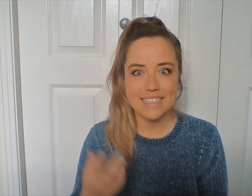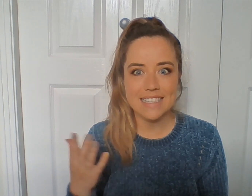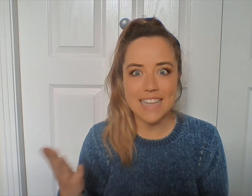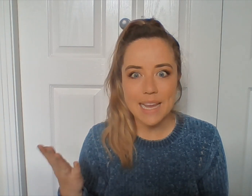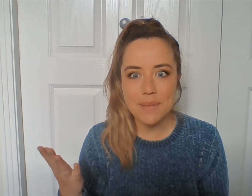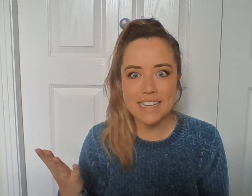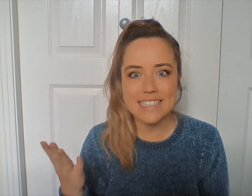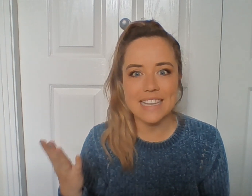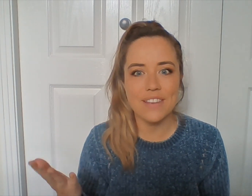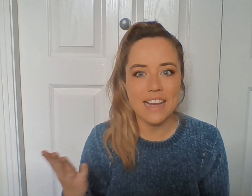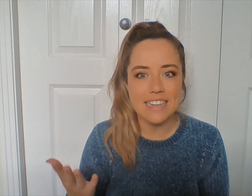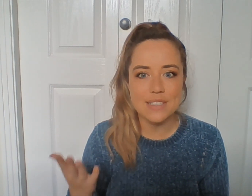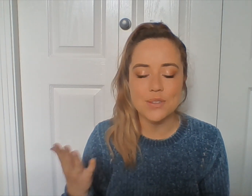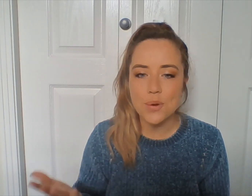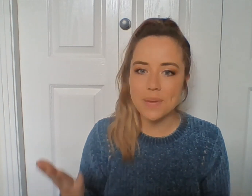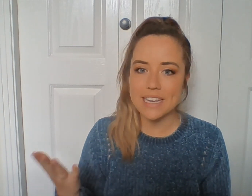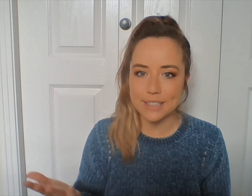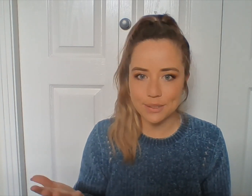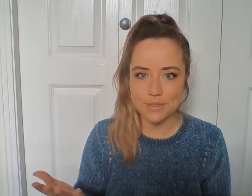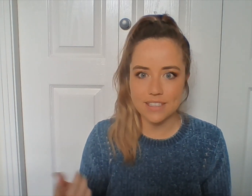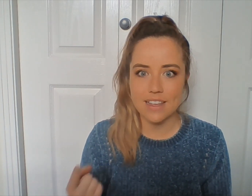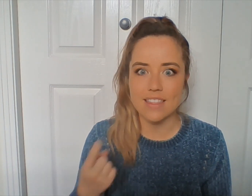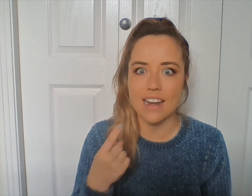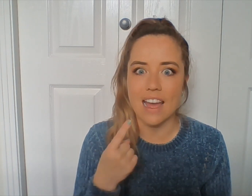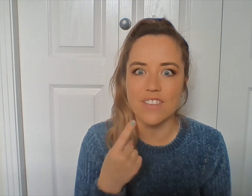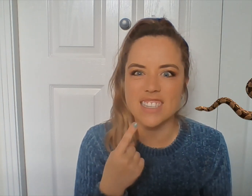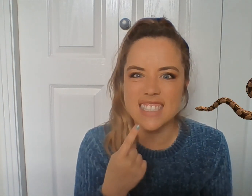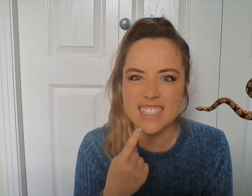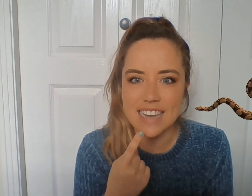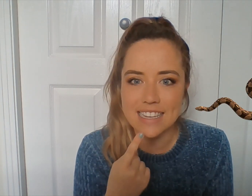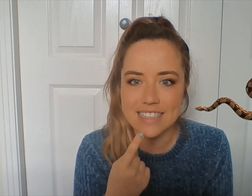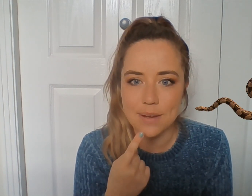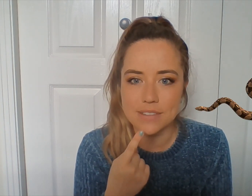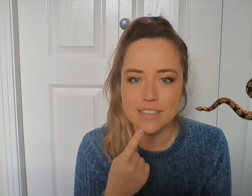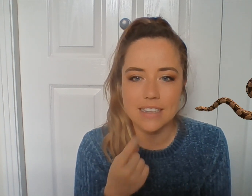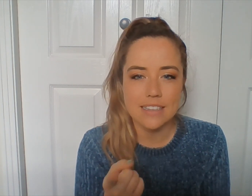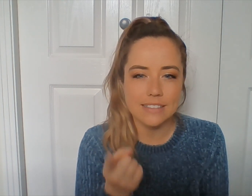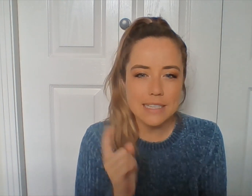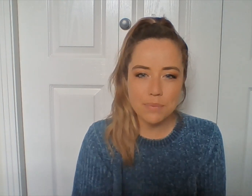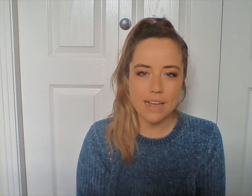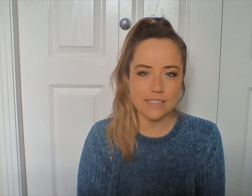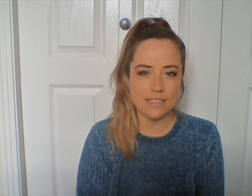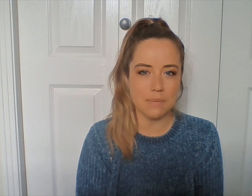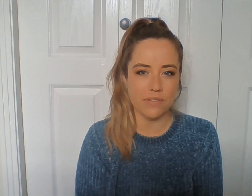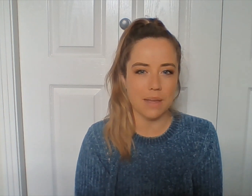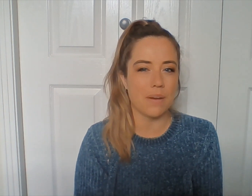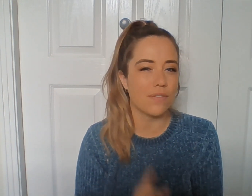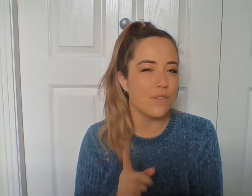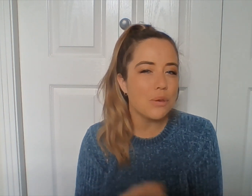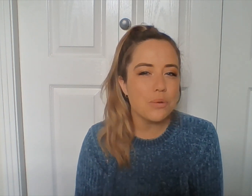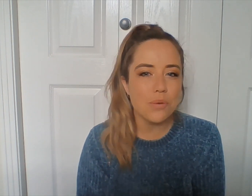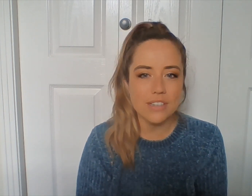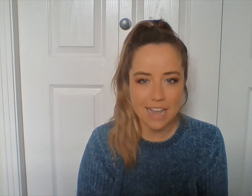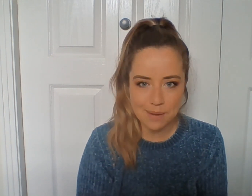Simon is giving us so many clues that have our snake sound. Let's practice some of them a few more times.